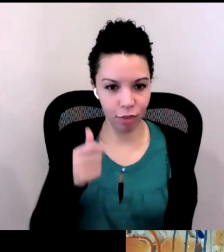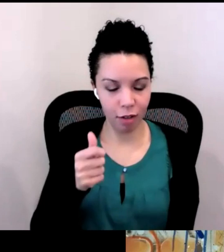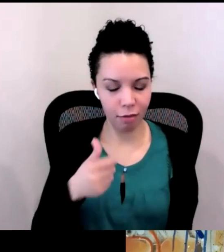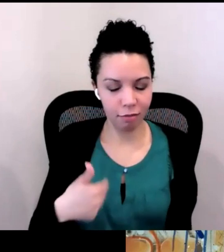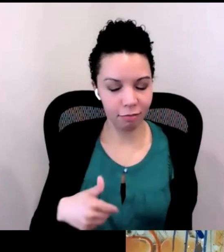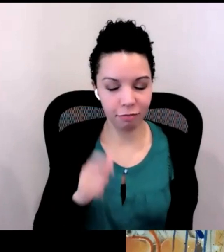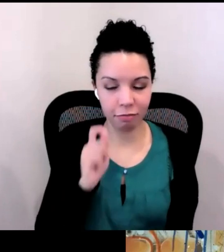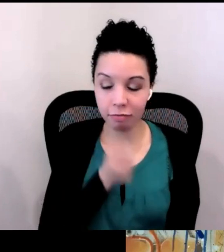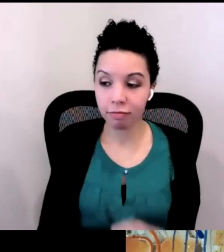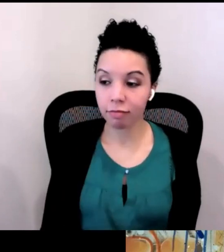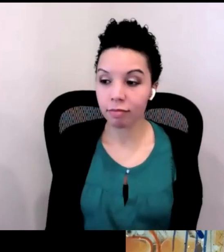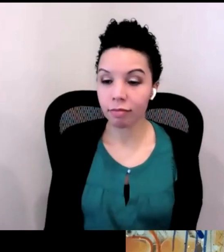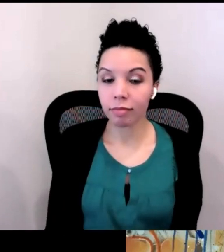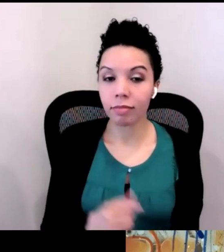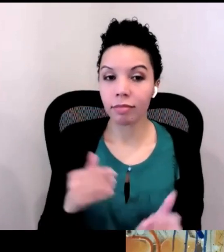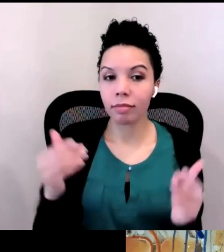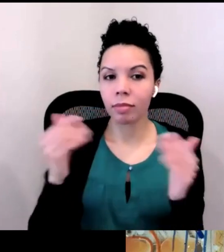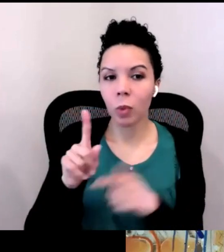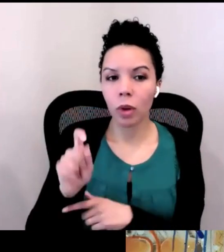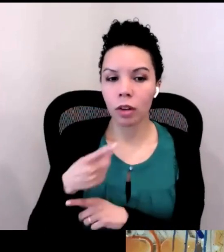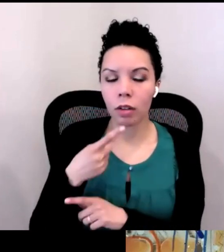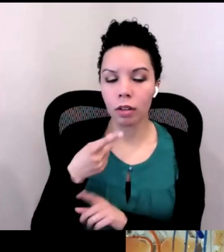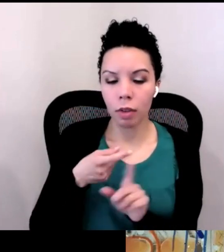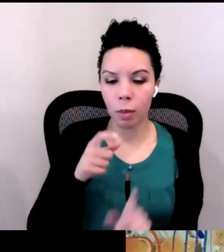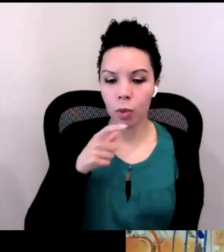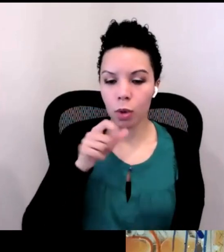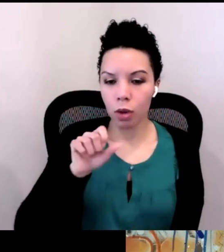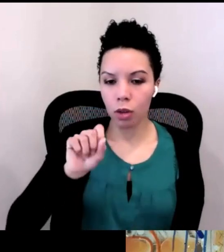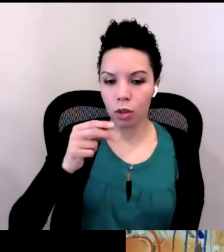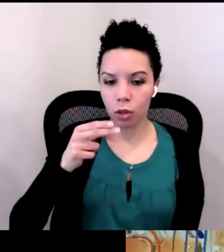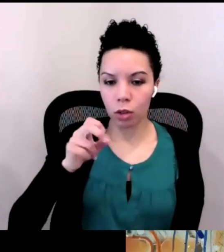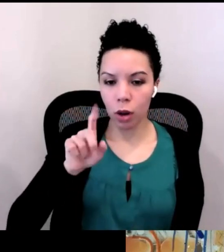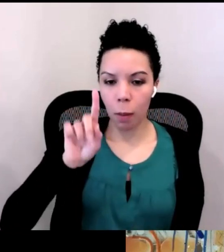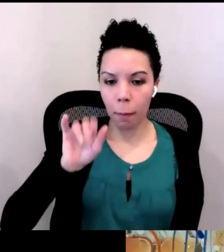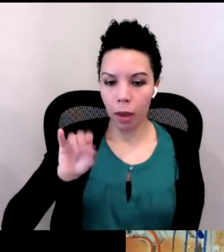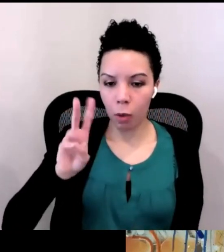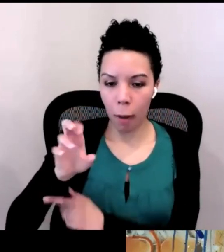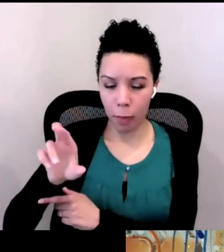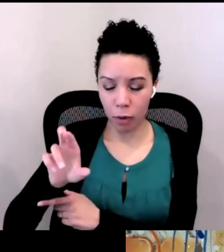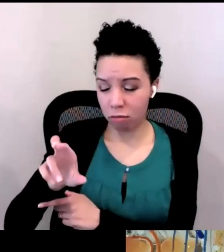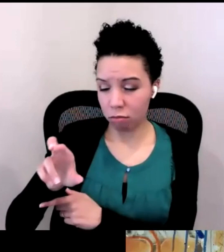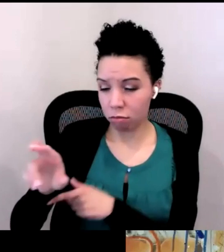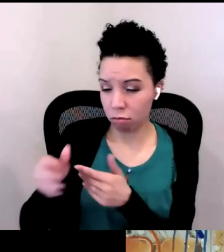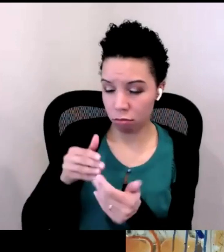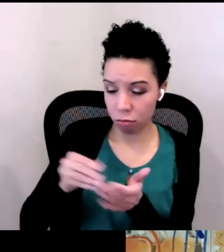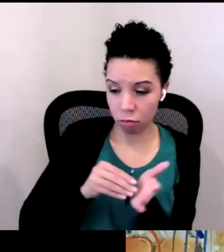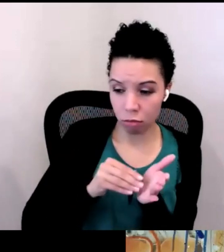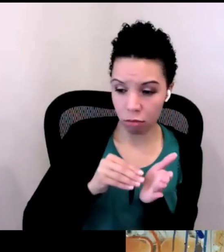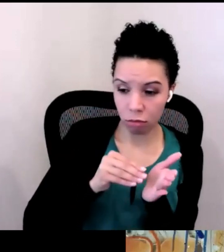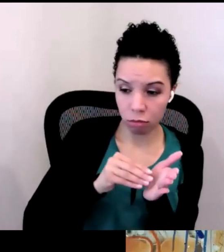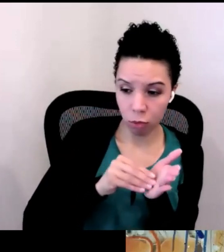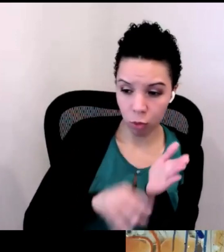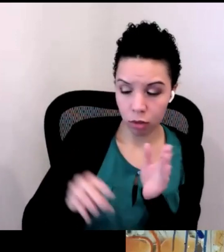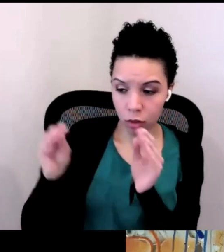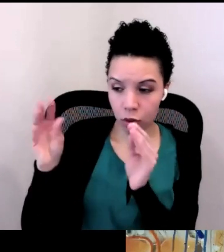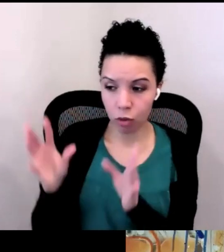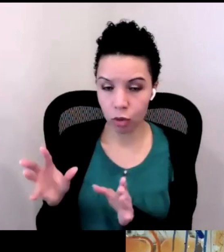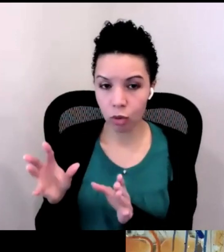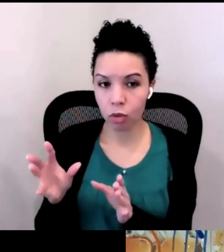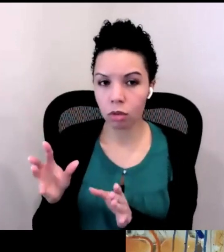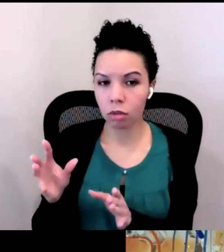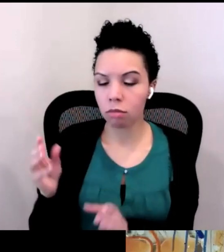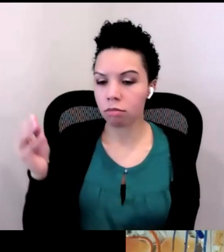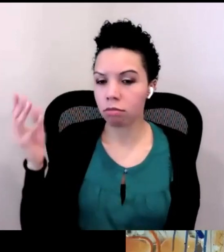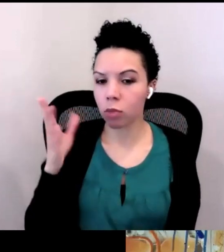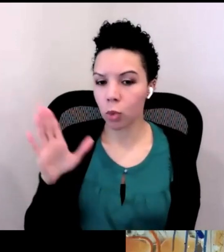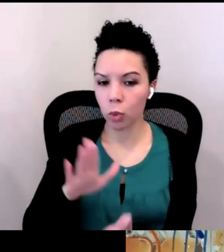here from Shelby Weber. And Shelby, if you're a teacher or student, if you hear that, tell us in the chat what school you're